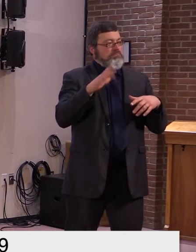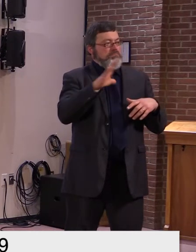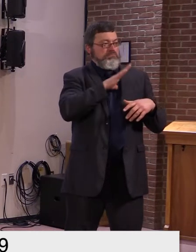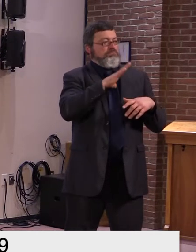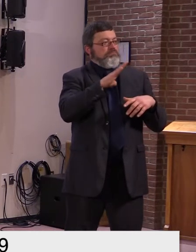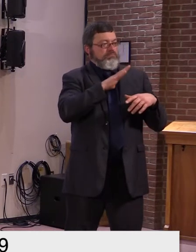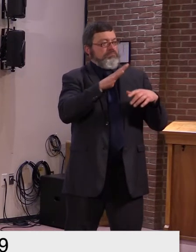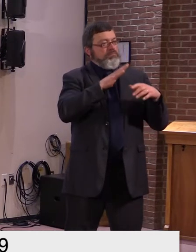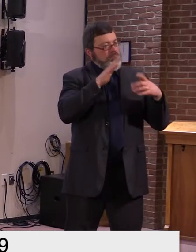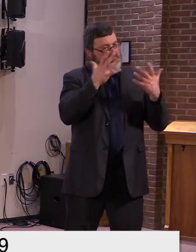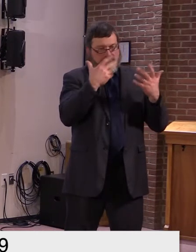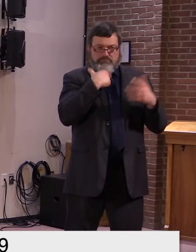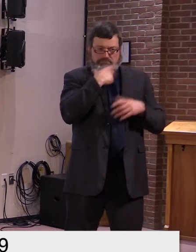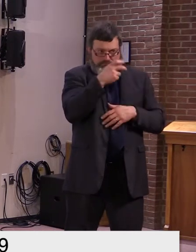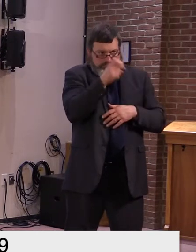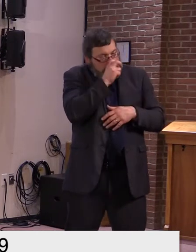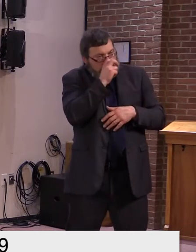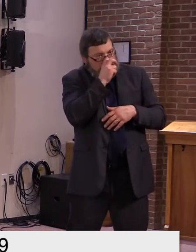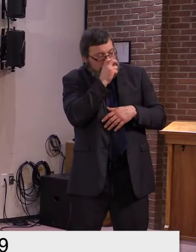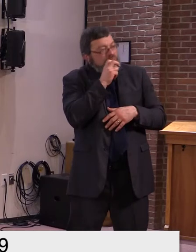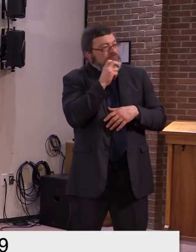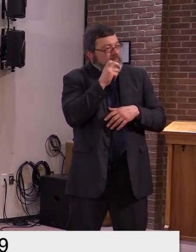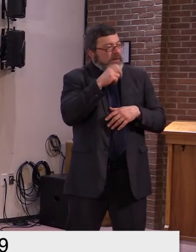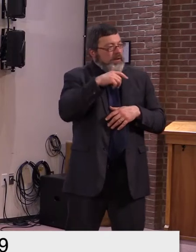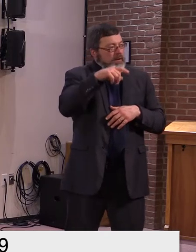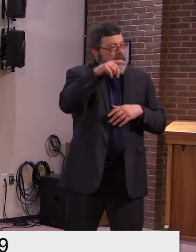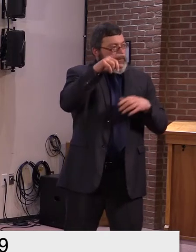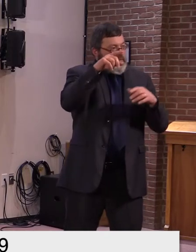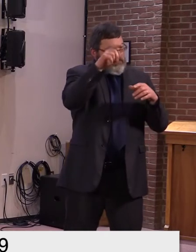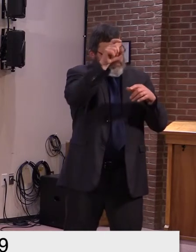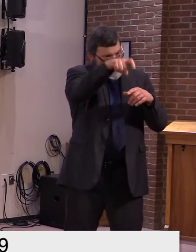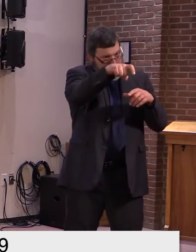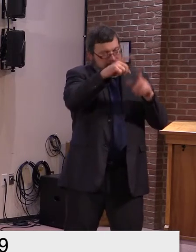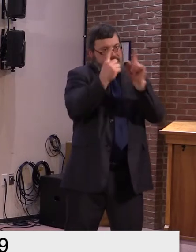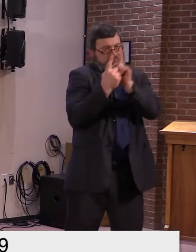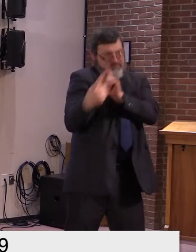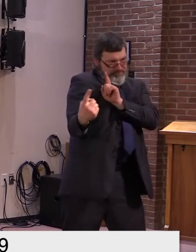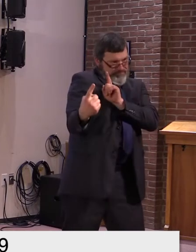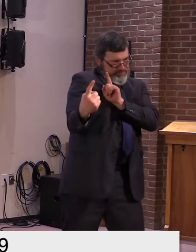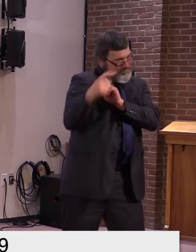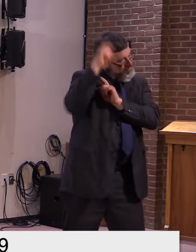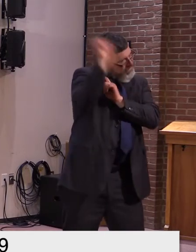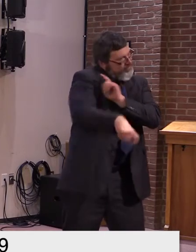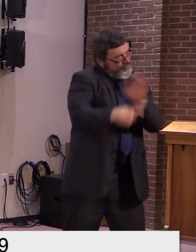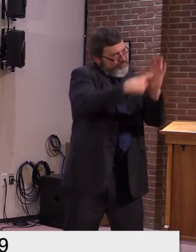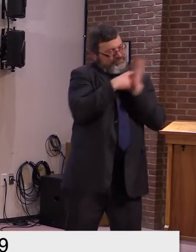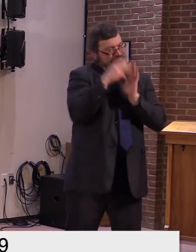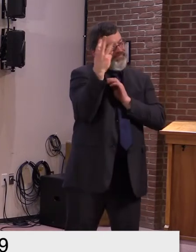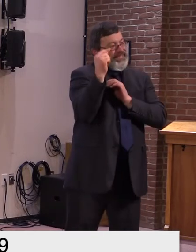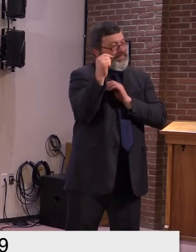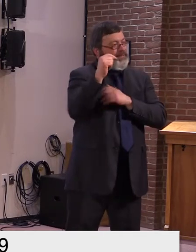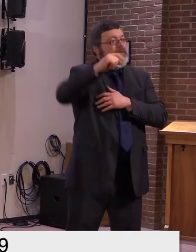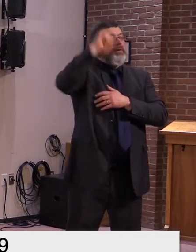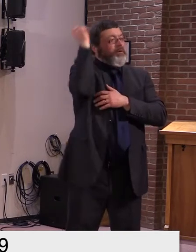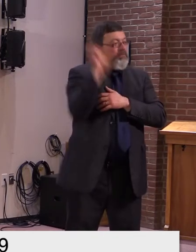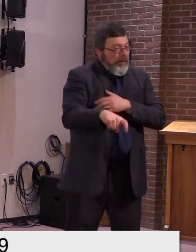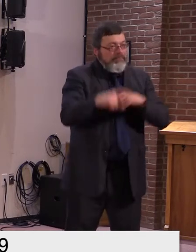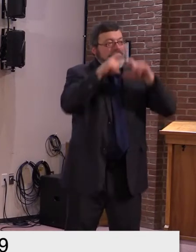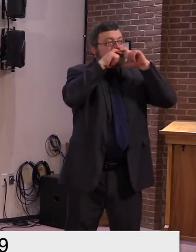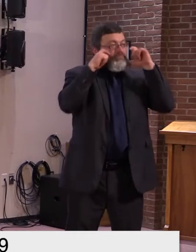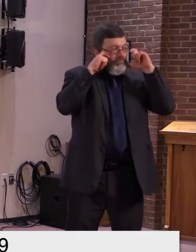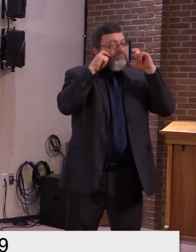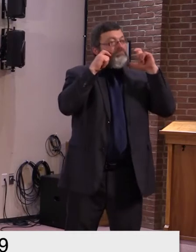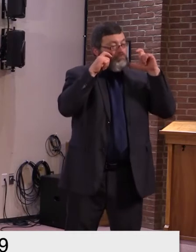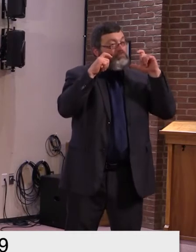means as long as you can physically distance and wear a mask, you can participate in these activities with others outside